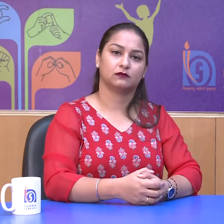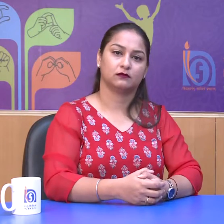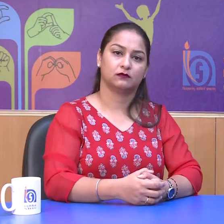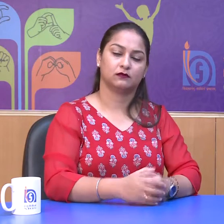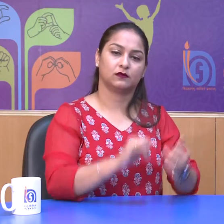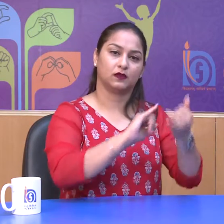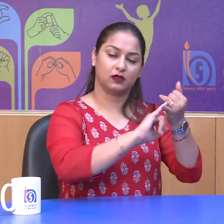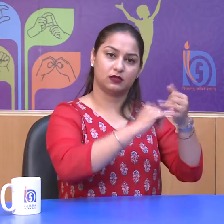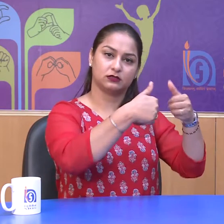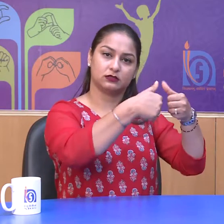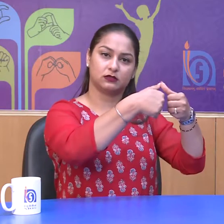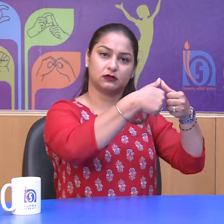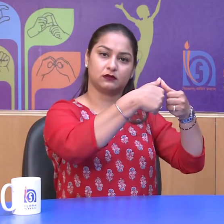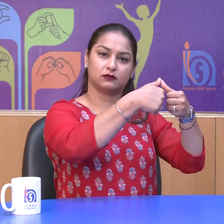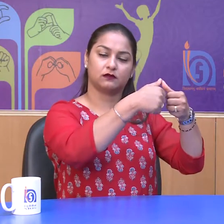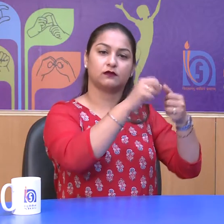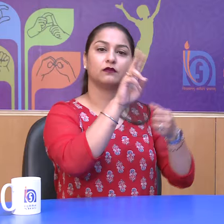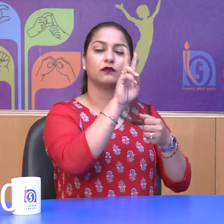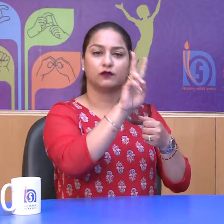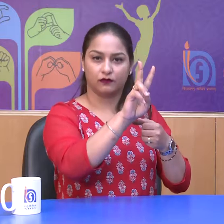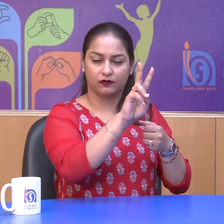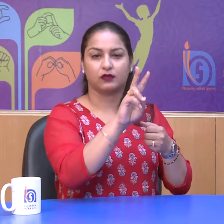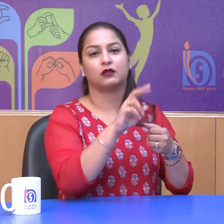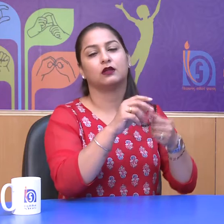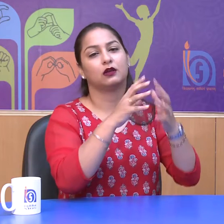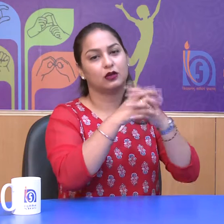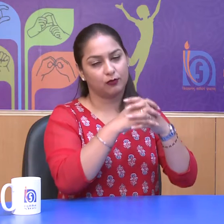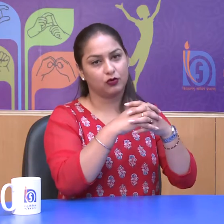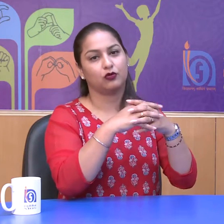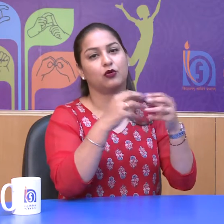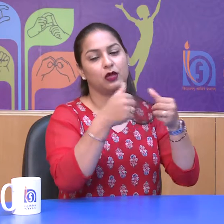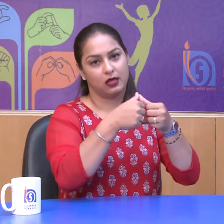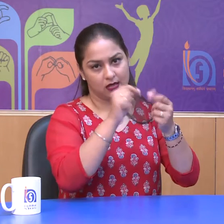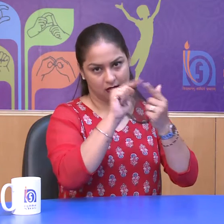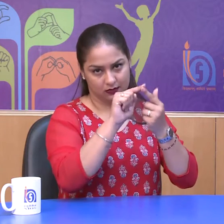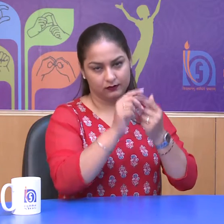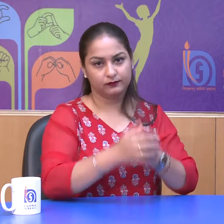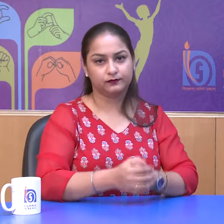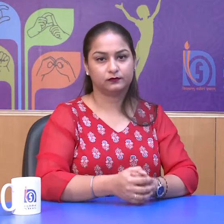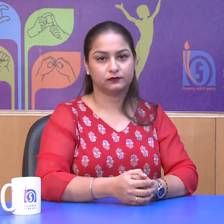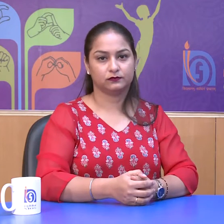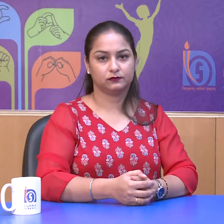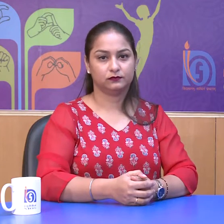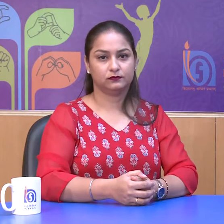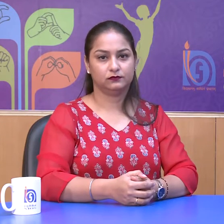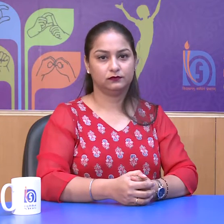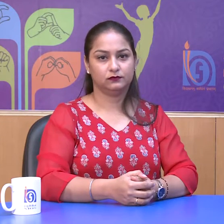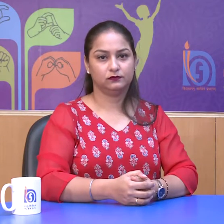S A V W A I, Jai Singh II, J